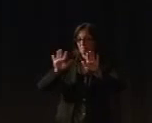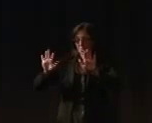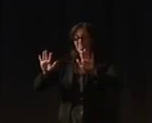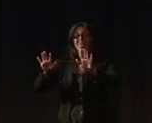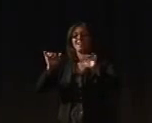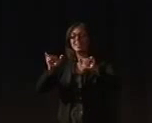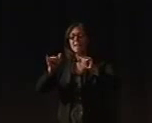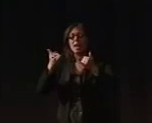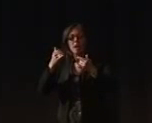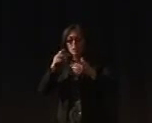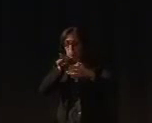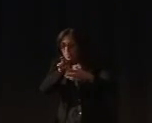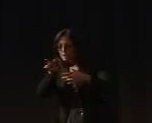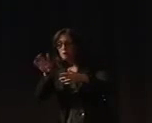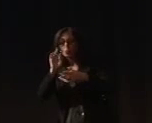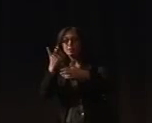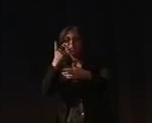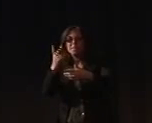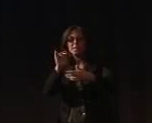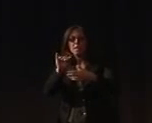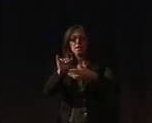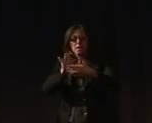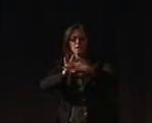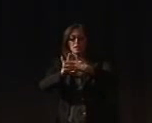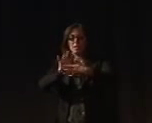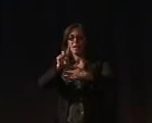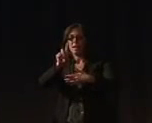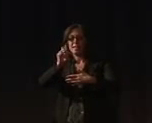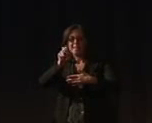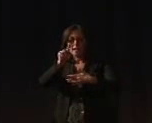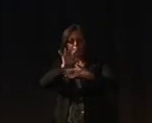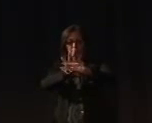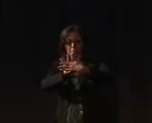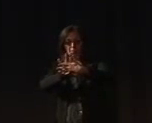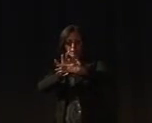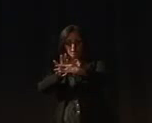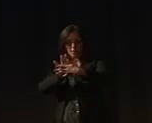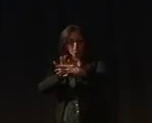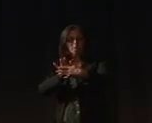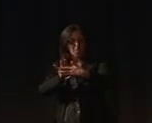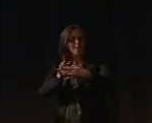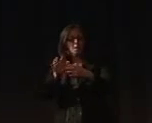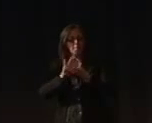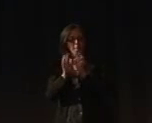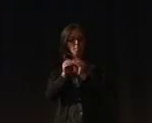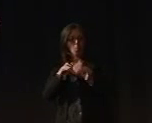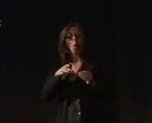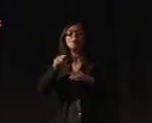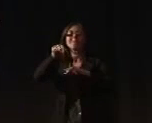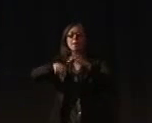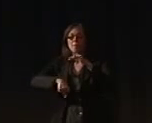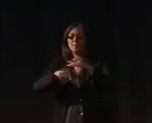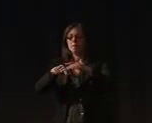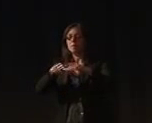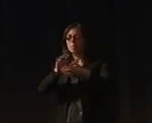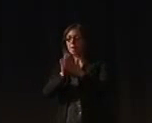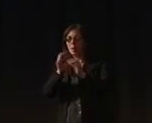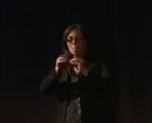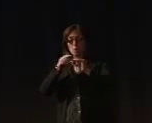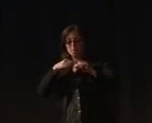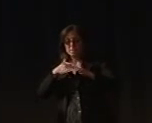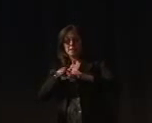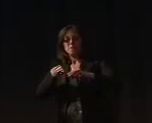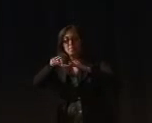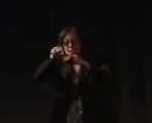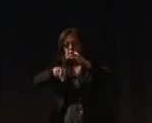the features of the depth, including in the seas, which is, of course, well known. I mean, there is no new data here. What is new